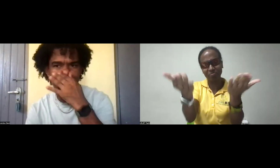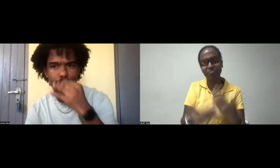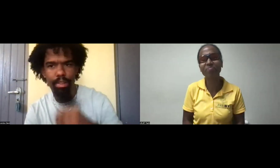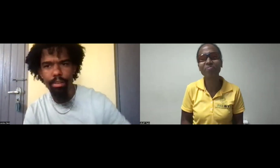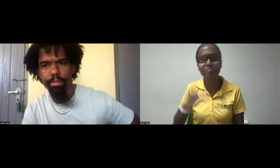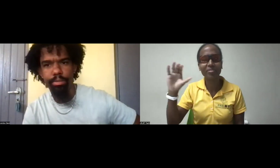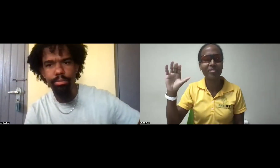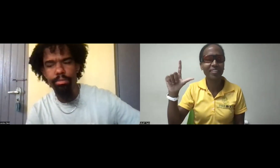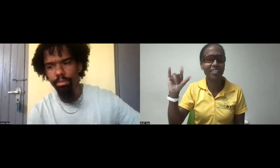Clifton?